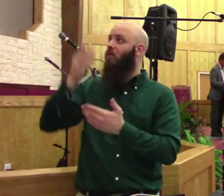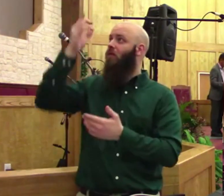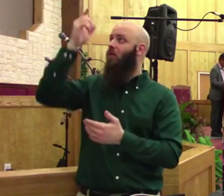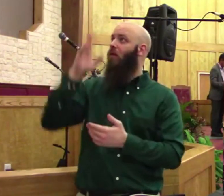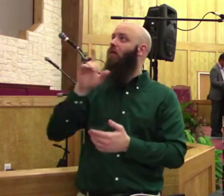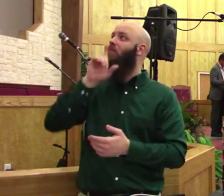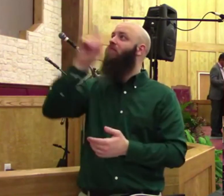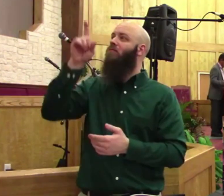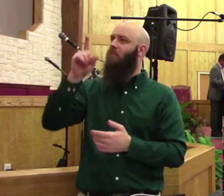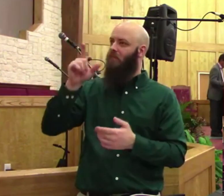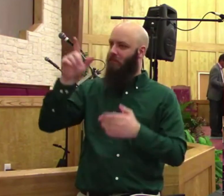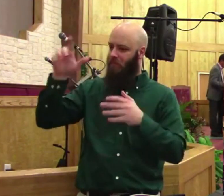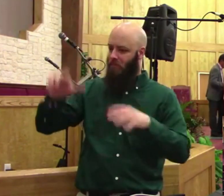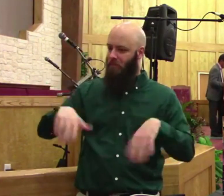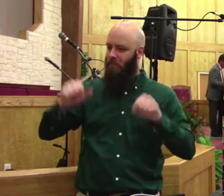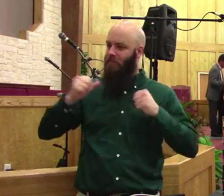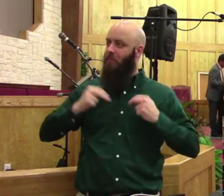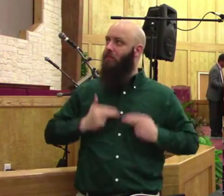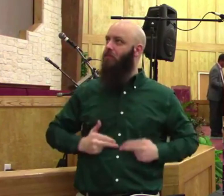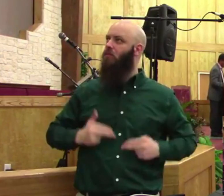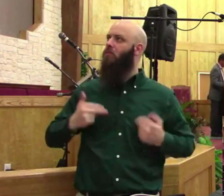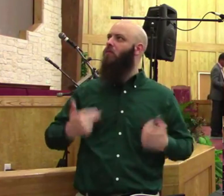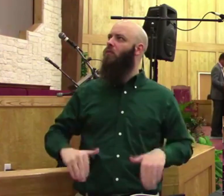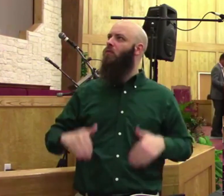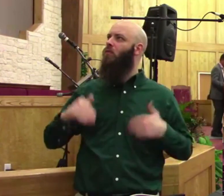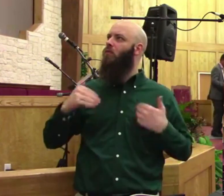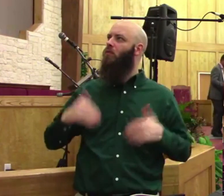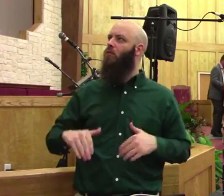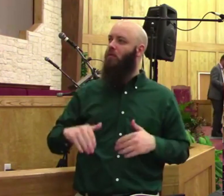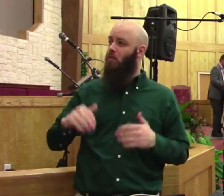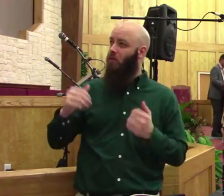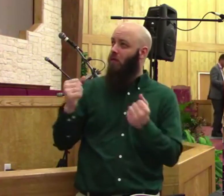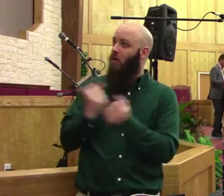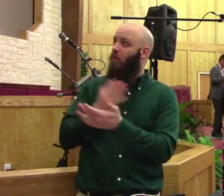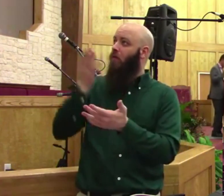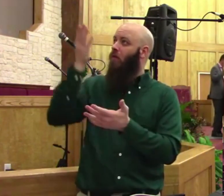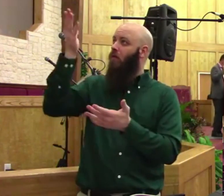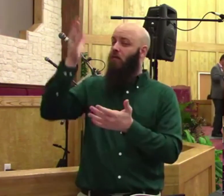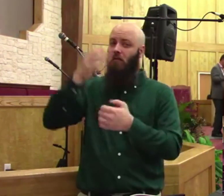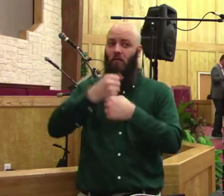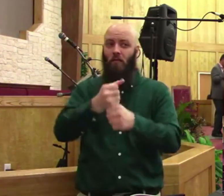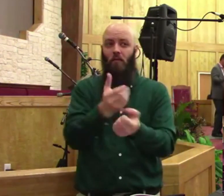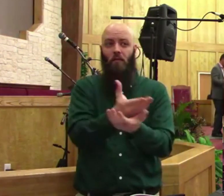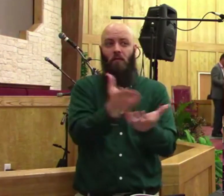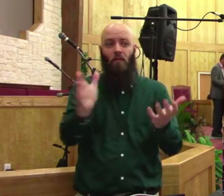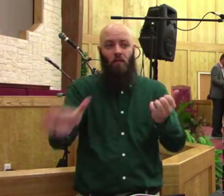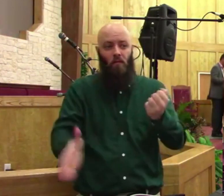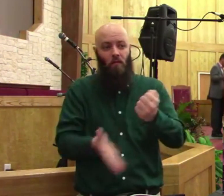man, by whom things consist.